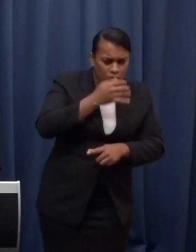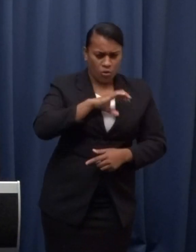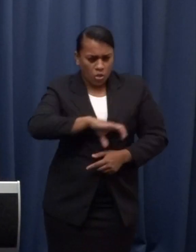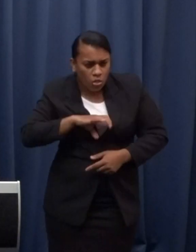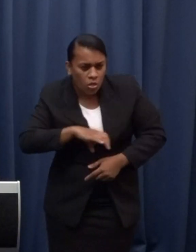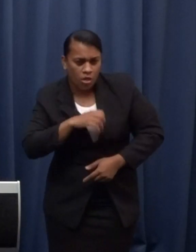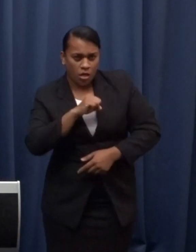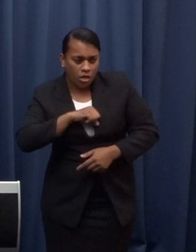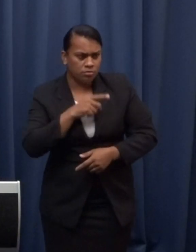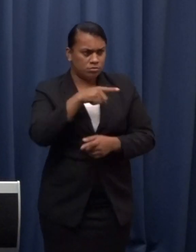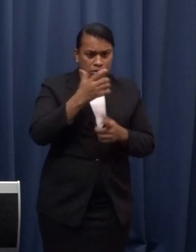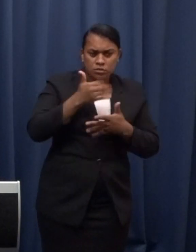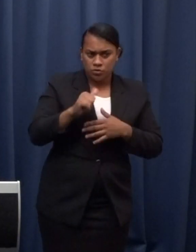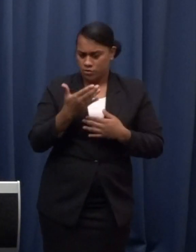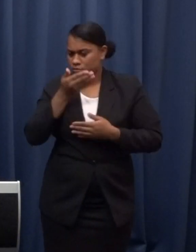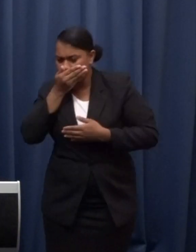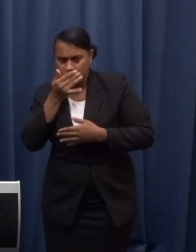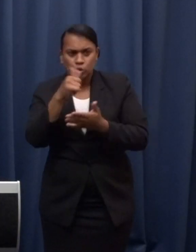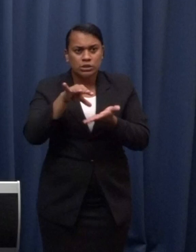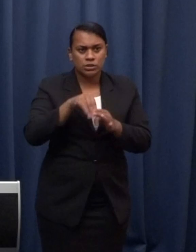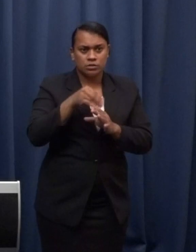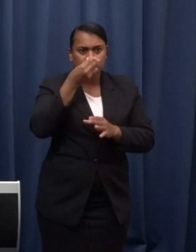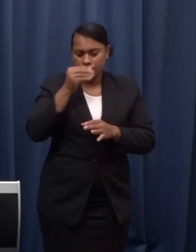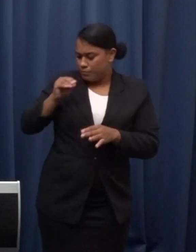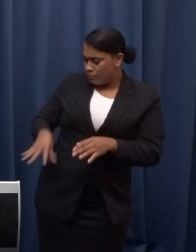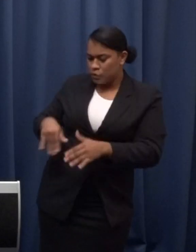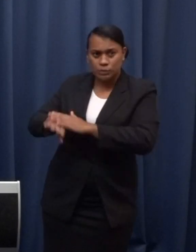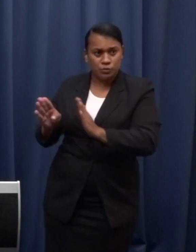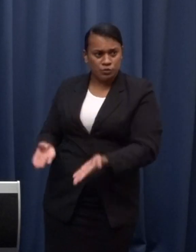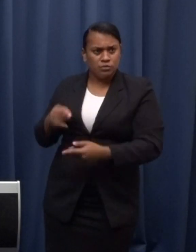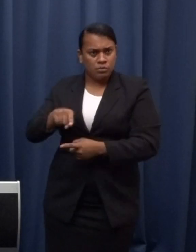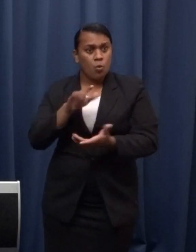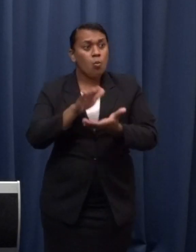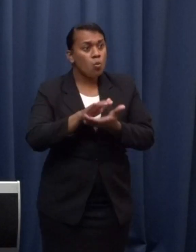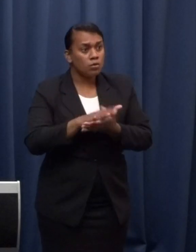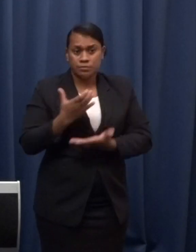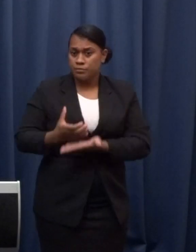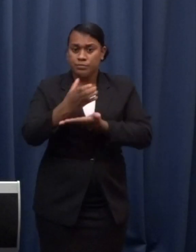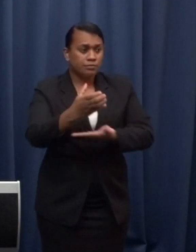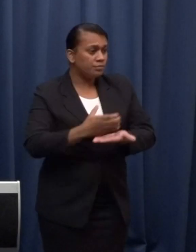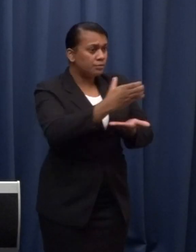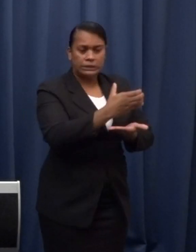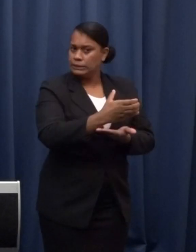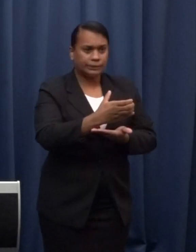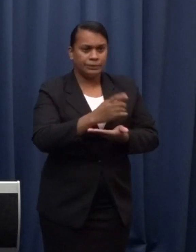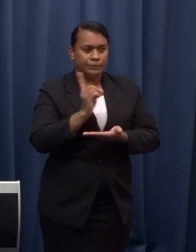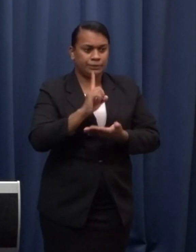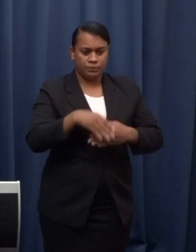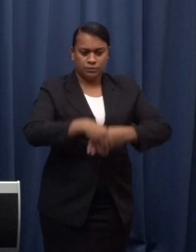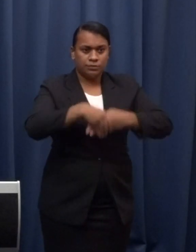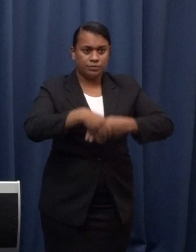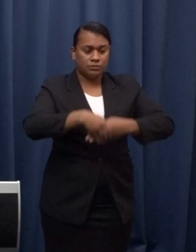discarded. Do not share takis or billows. Do not shake hands or hug